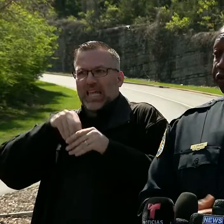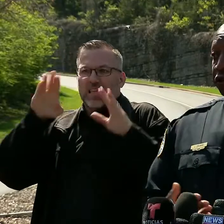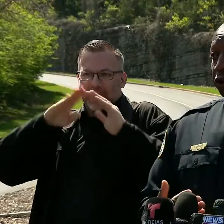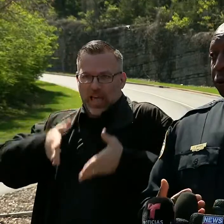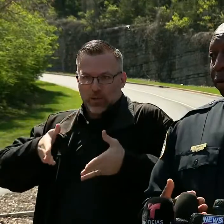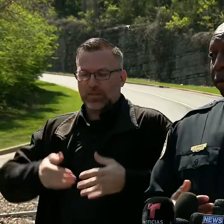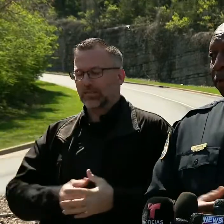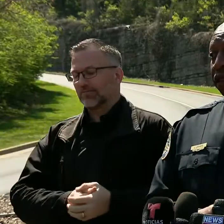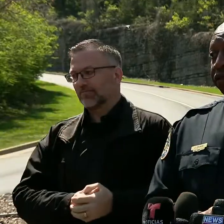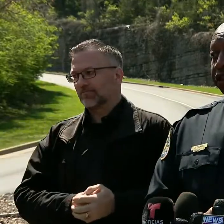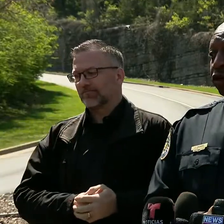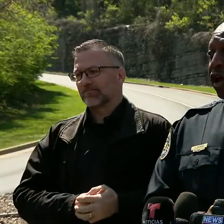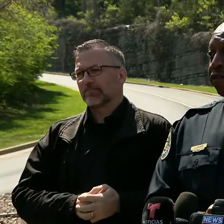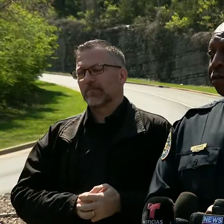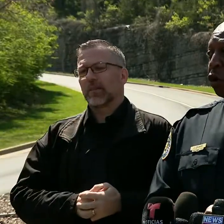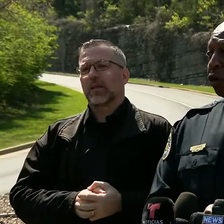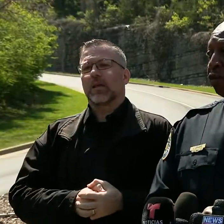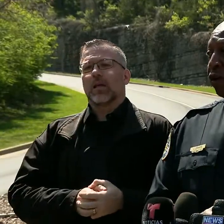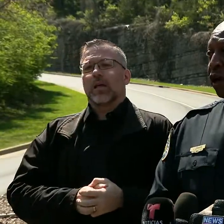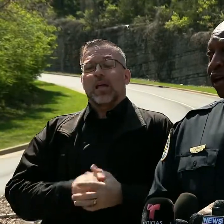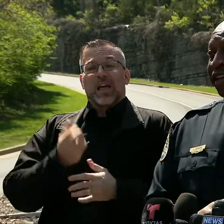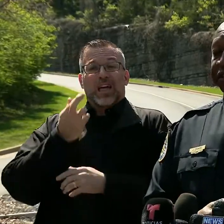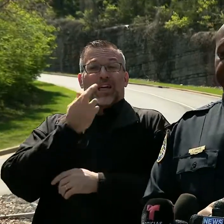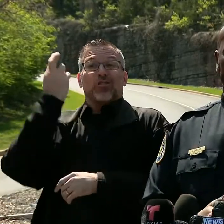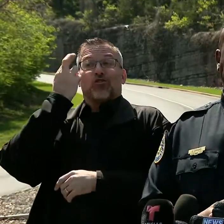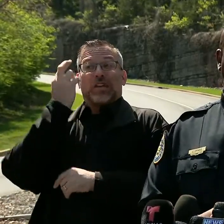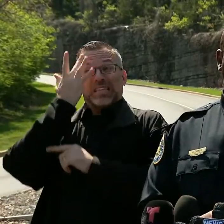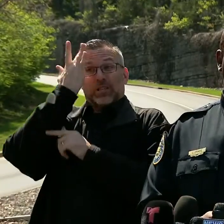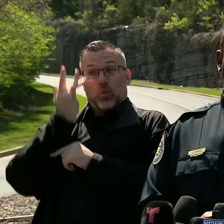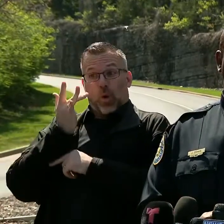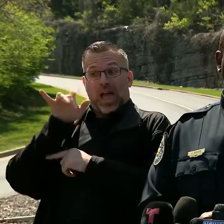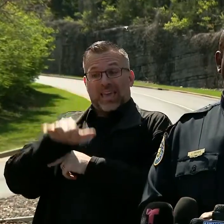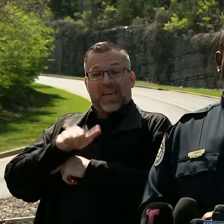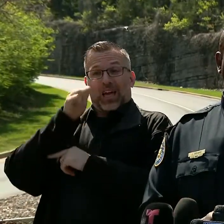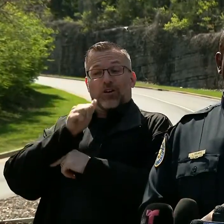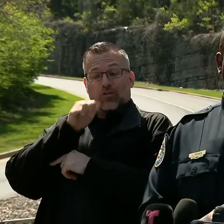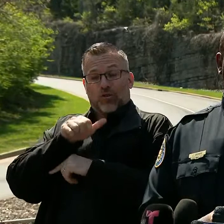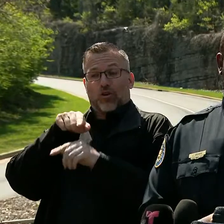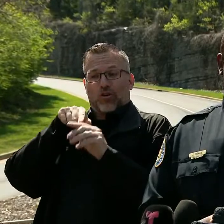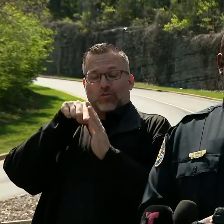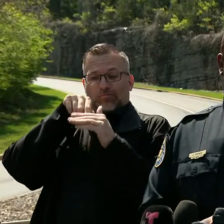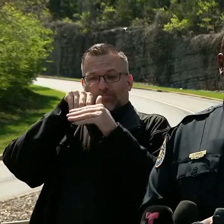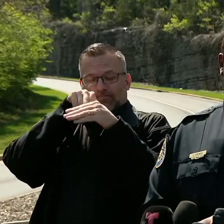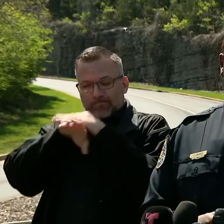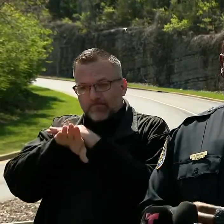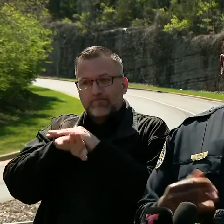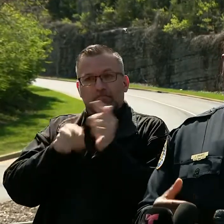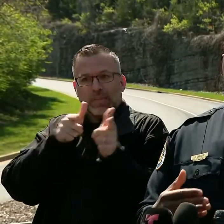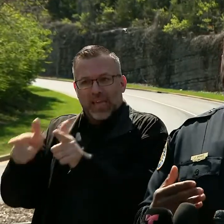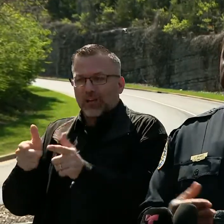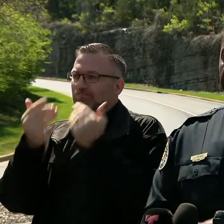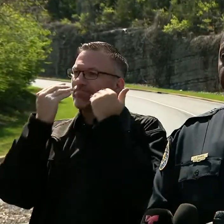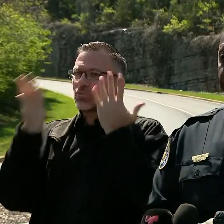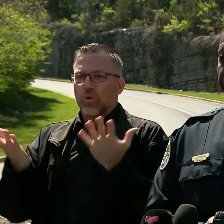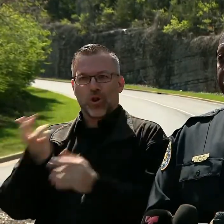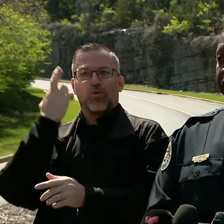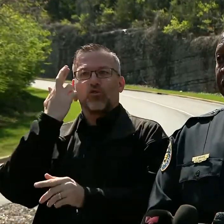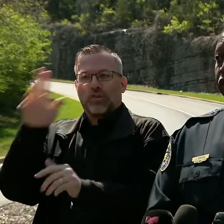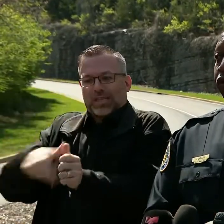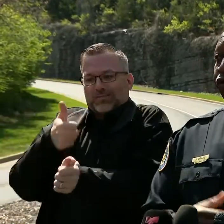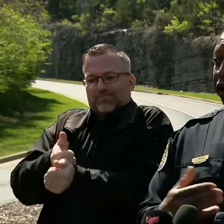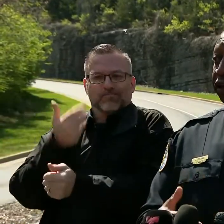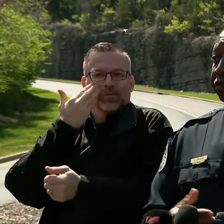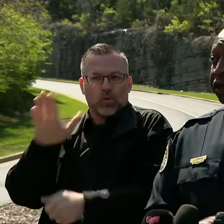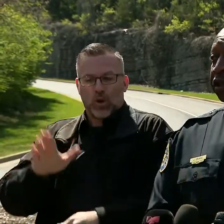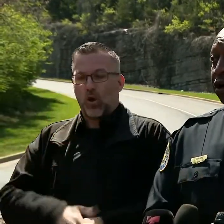We also don't have a motive at this time. We feel that these students that were